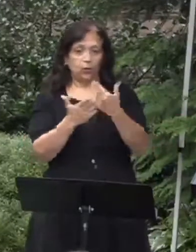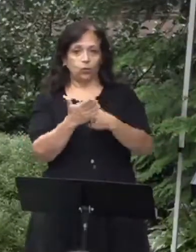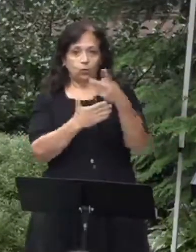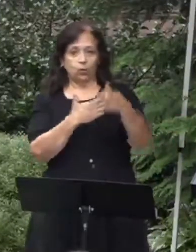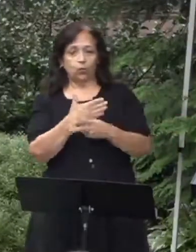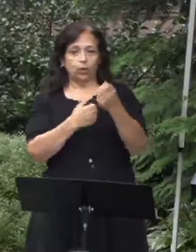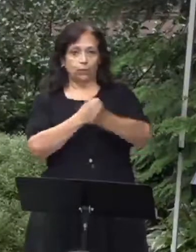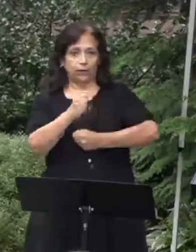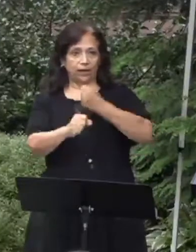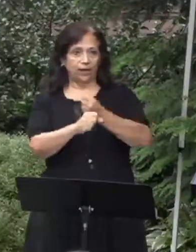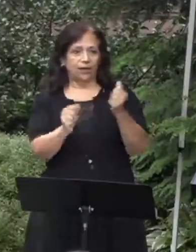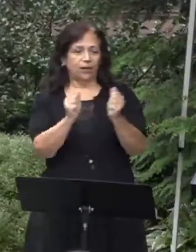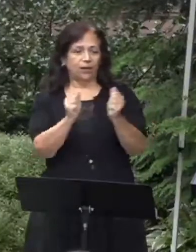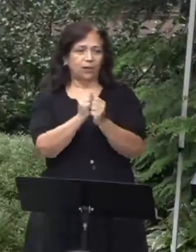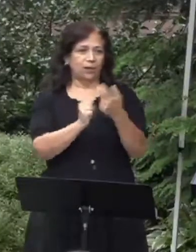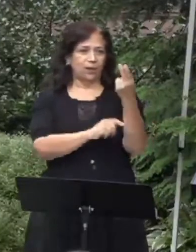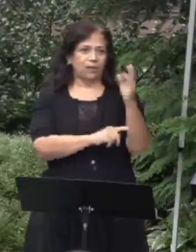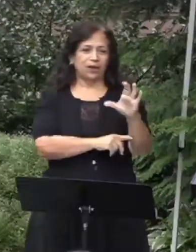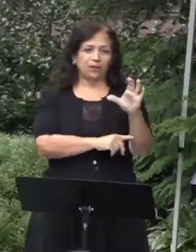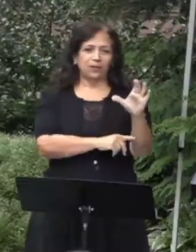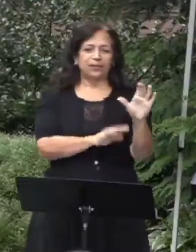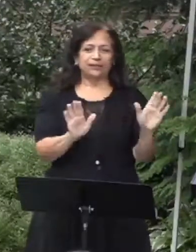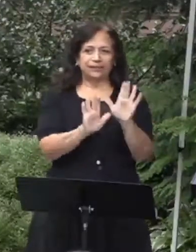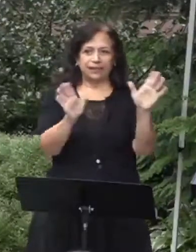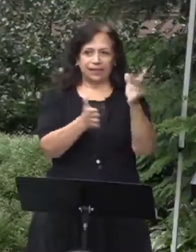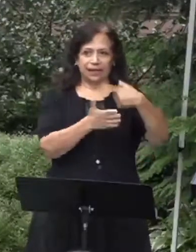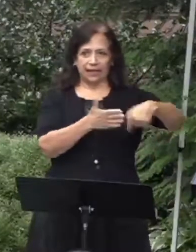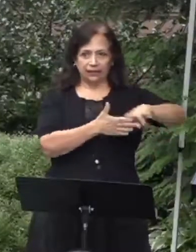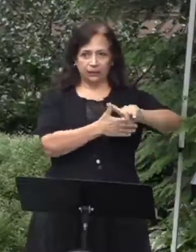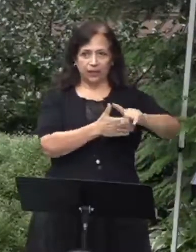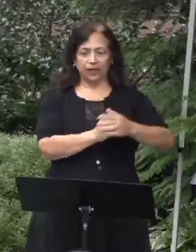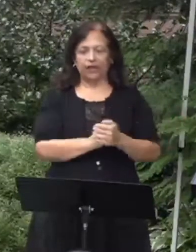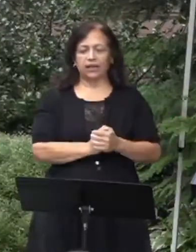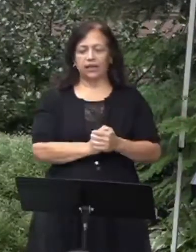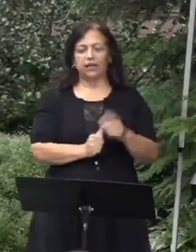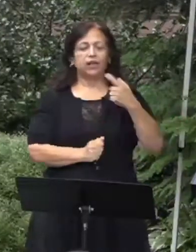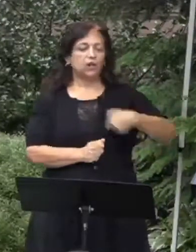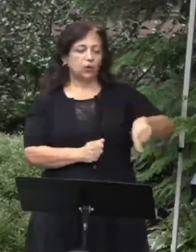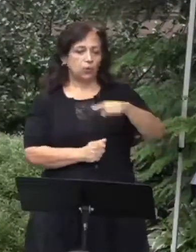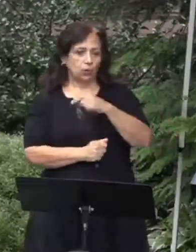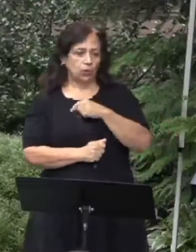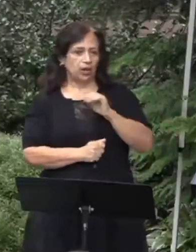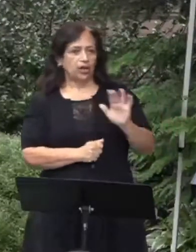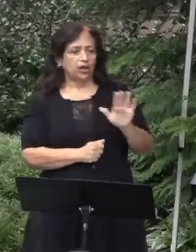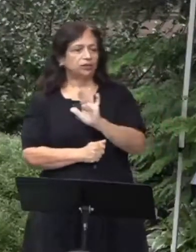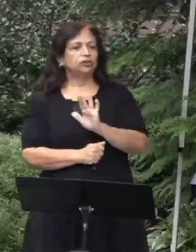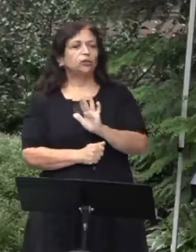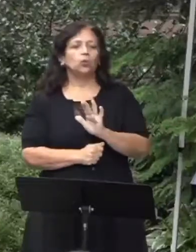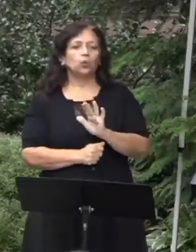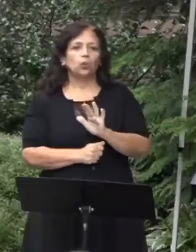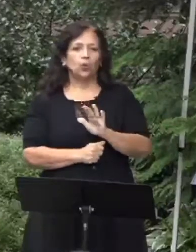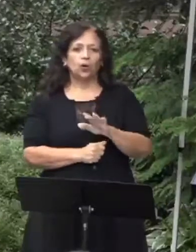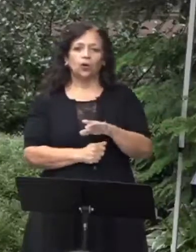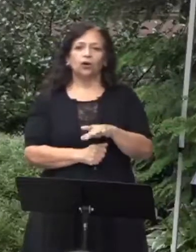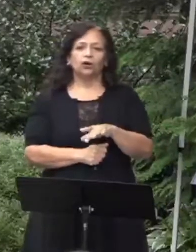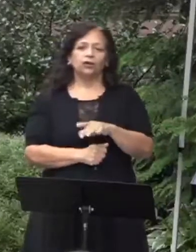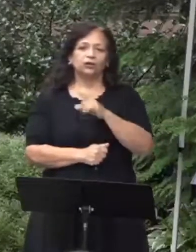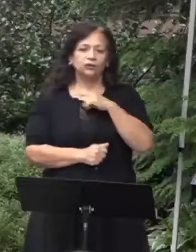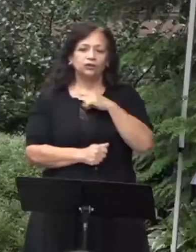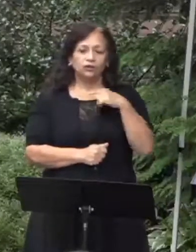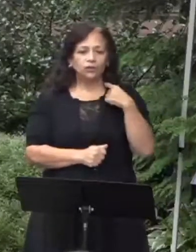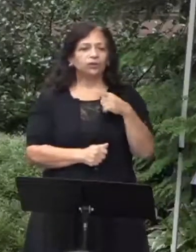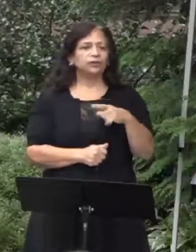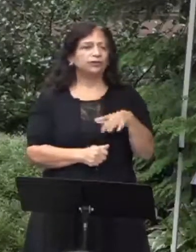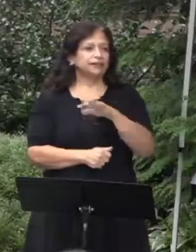program year with Homecoming Sunday next week, we, as your clergy and staff and